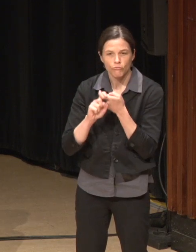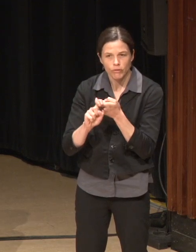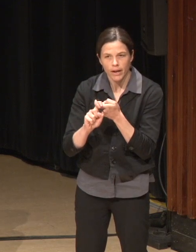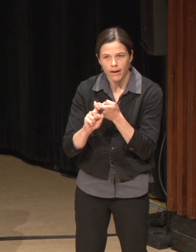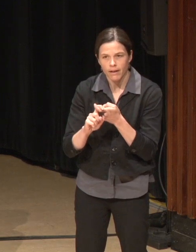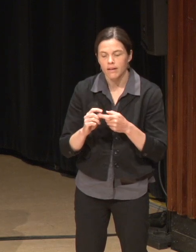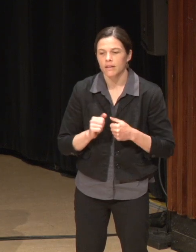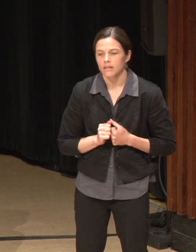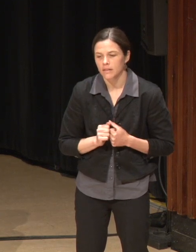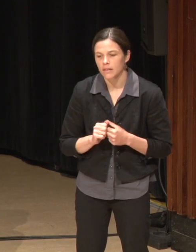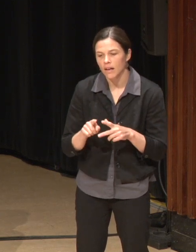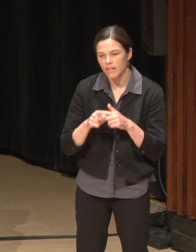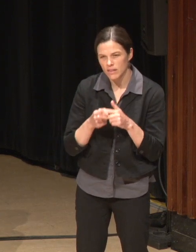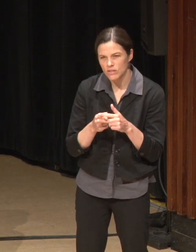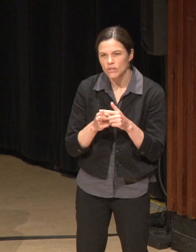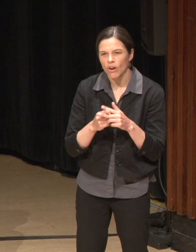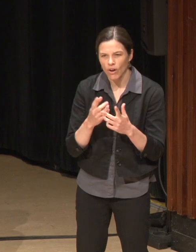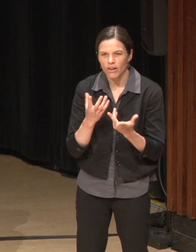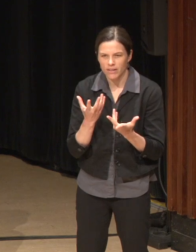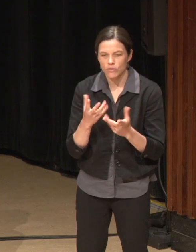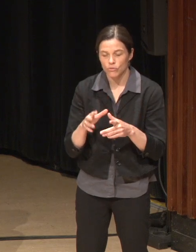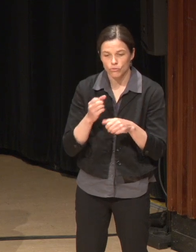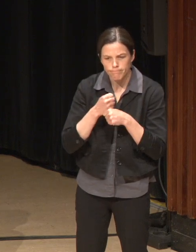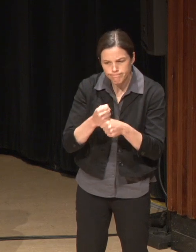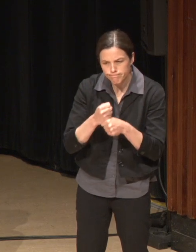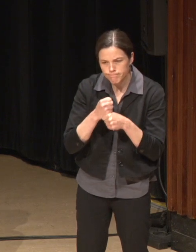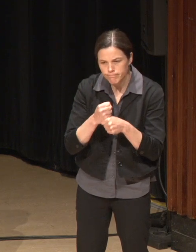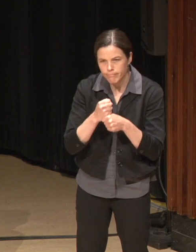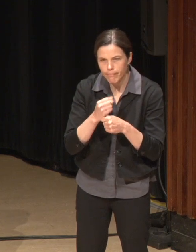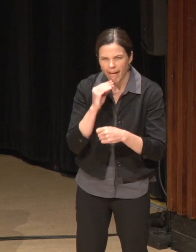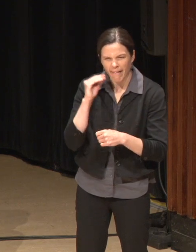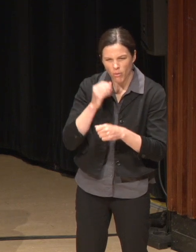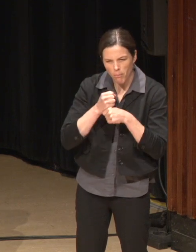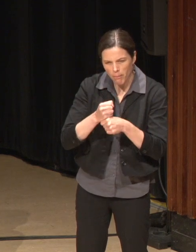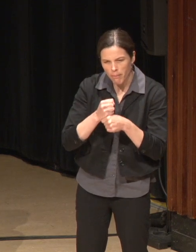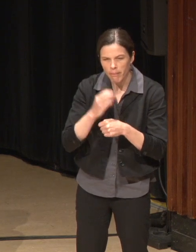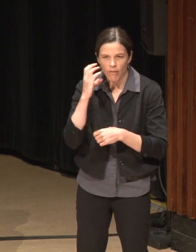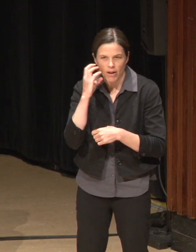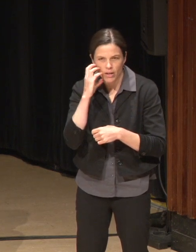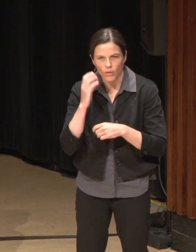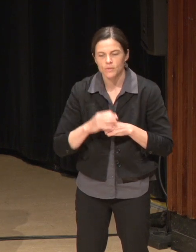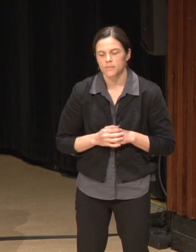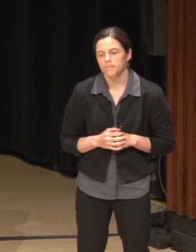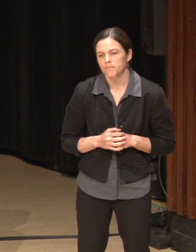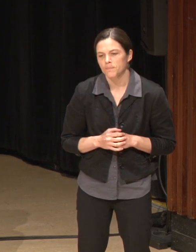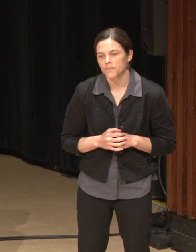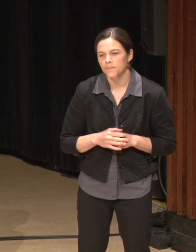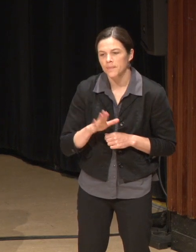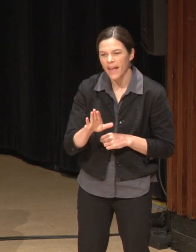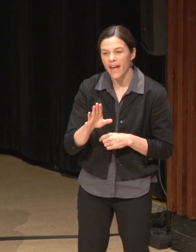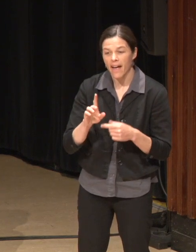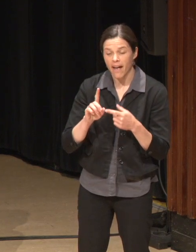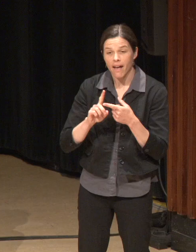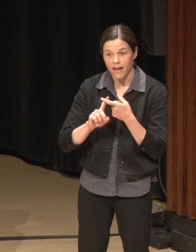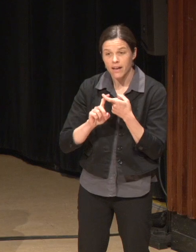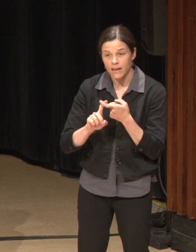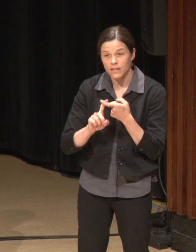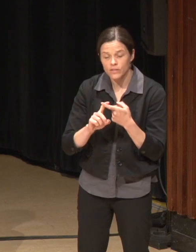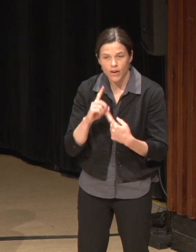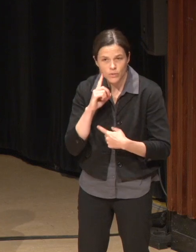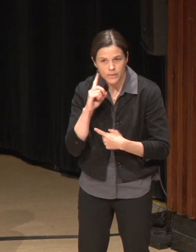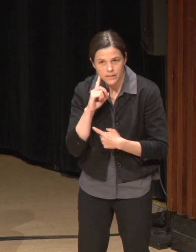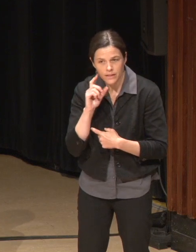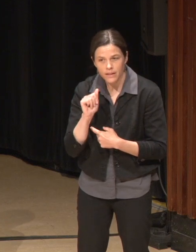to make homemade radios. And his best friend was listening to one of these radios early in the morning of April